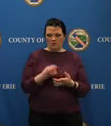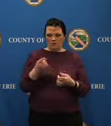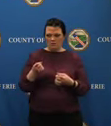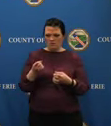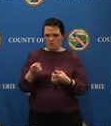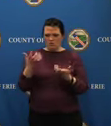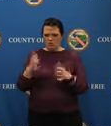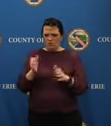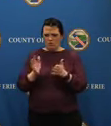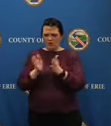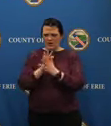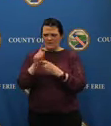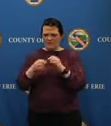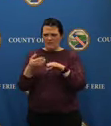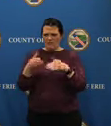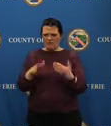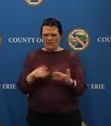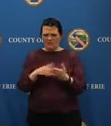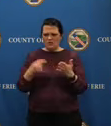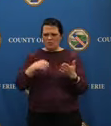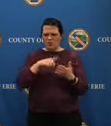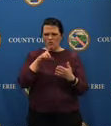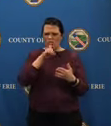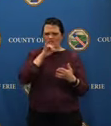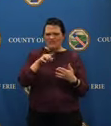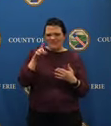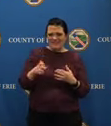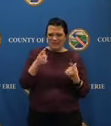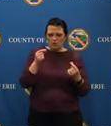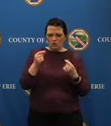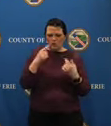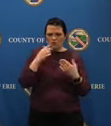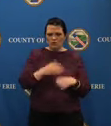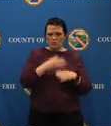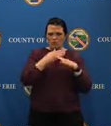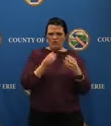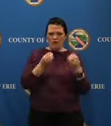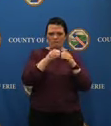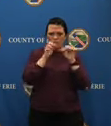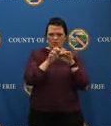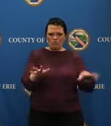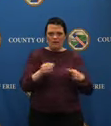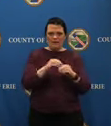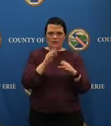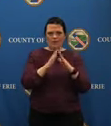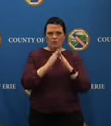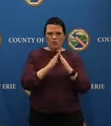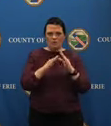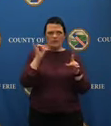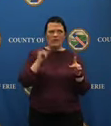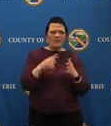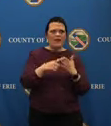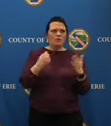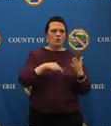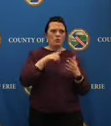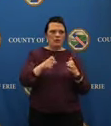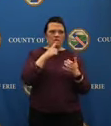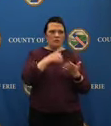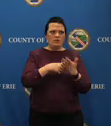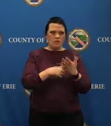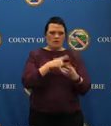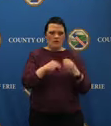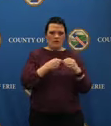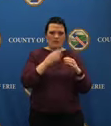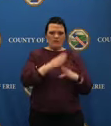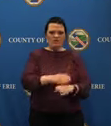deaths and what we really need to do, which is prevent the further community spread? That's what we need to be talking about, is preventing